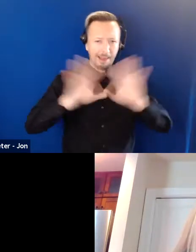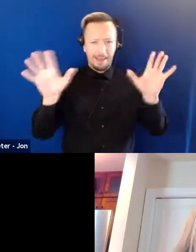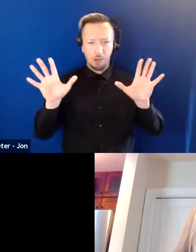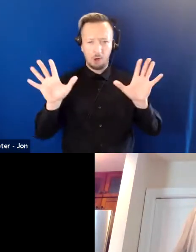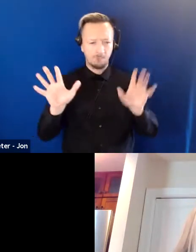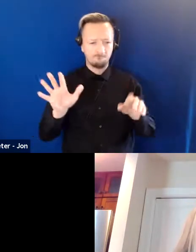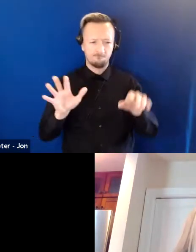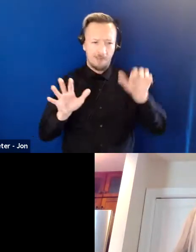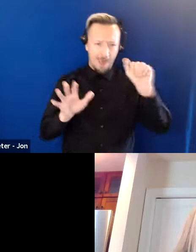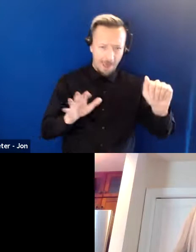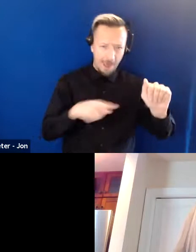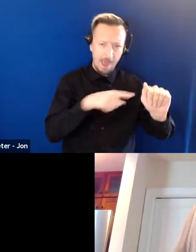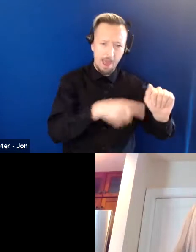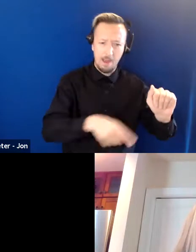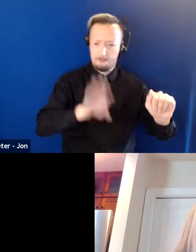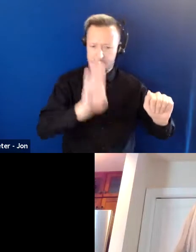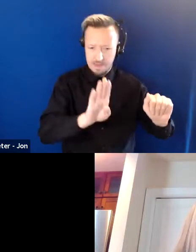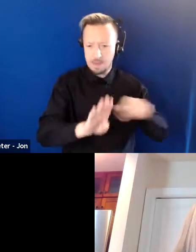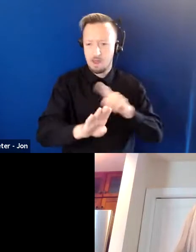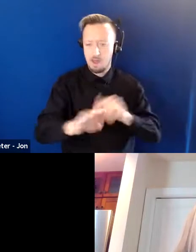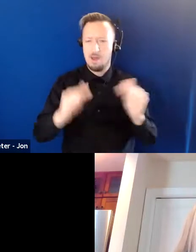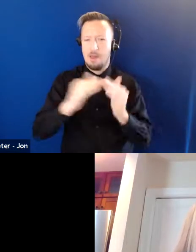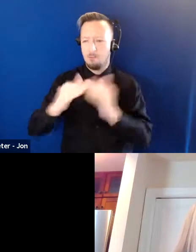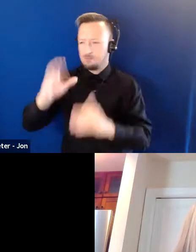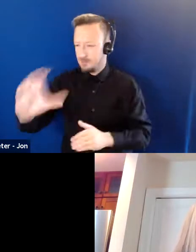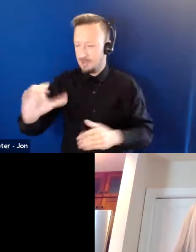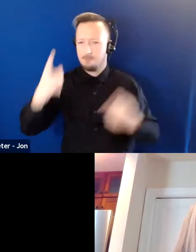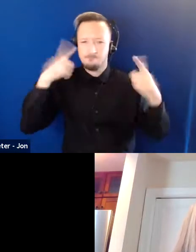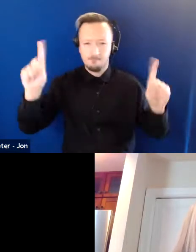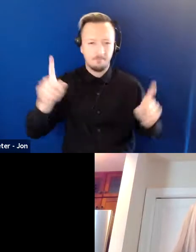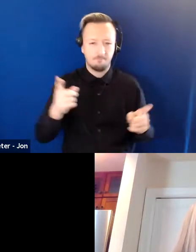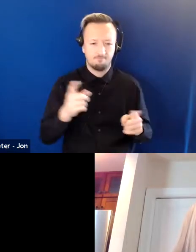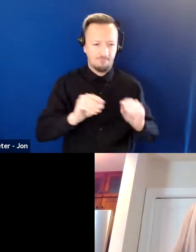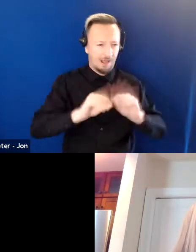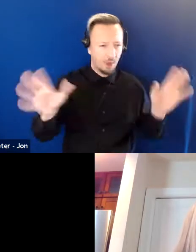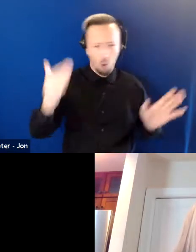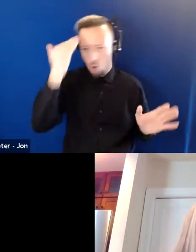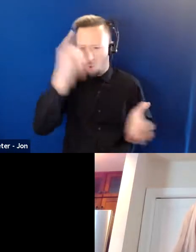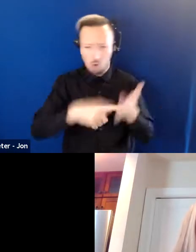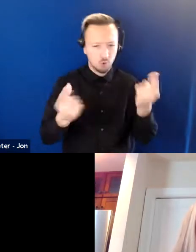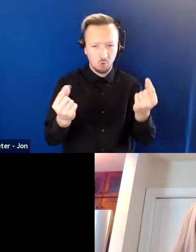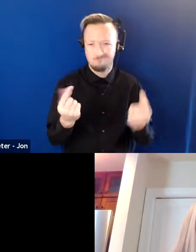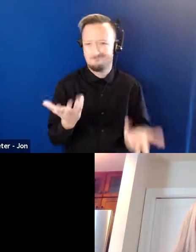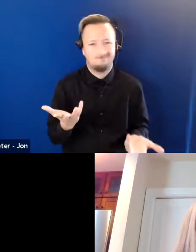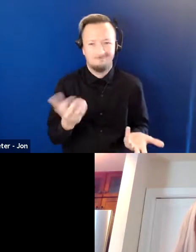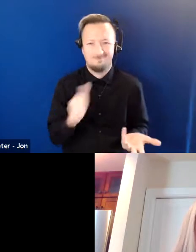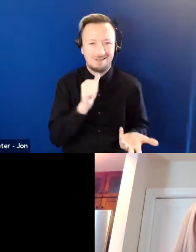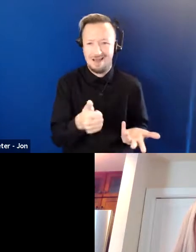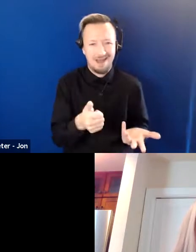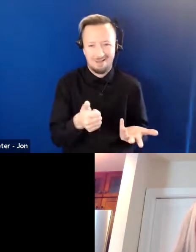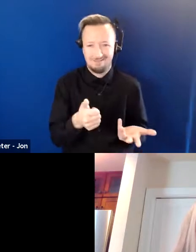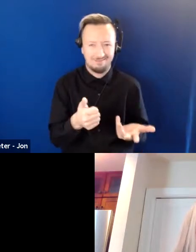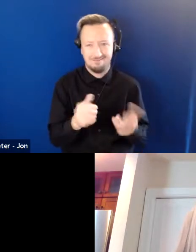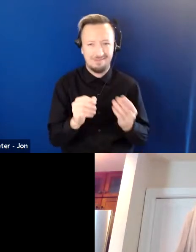D. It's really that blurredness of addressing it at any single moment. I'm gonna